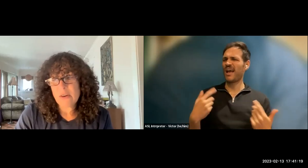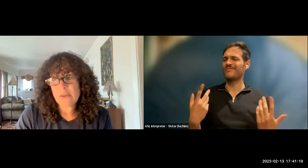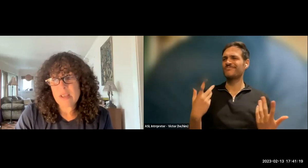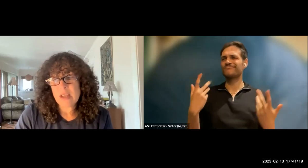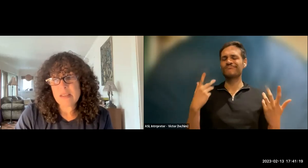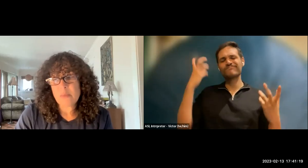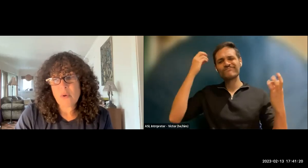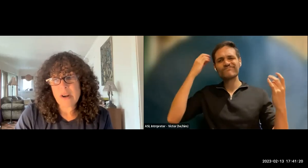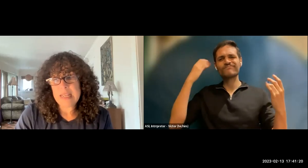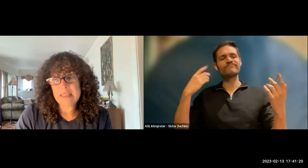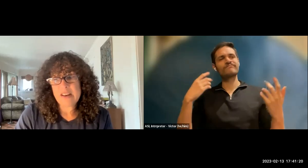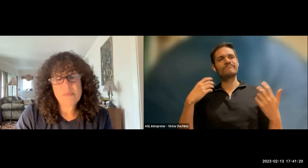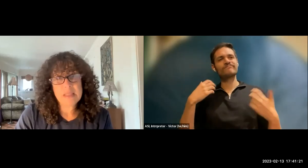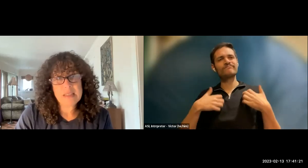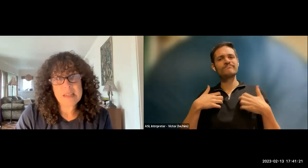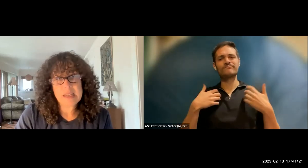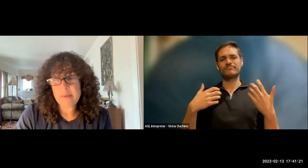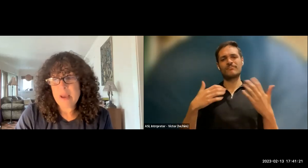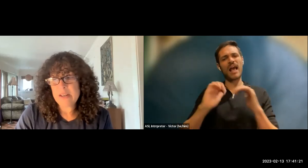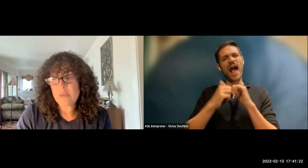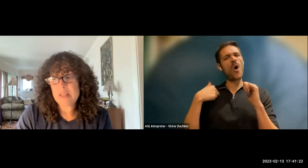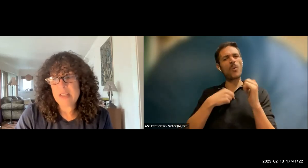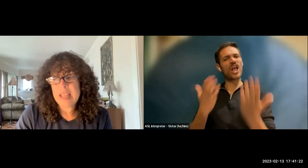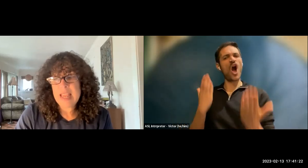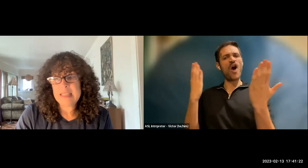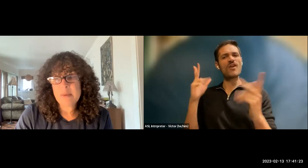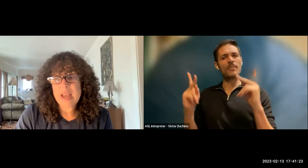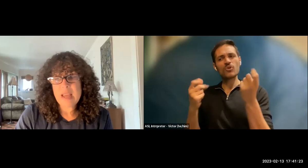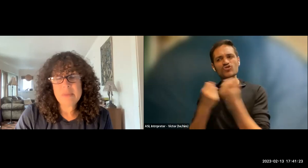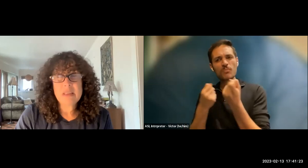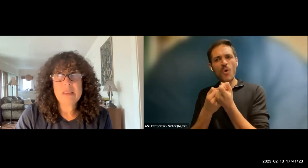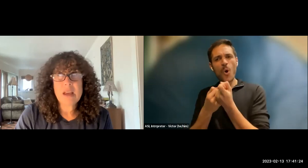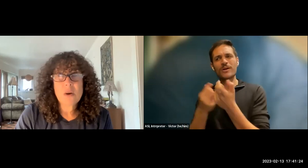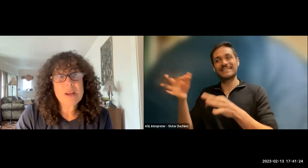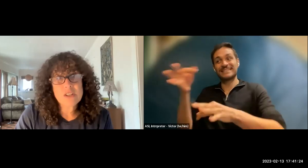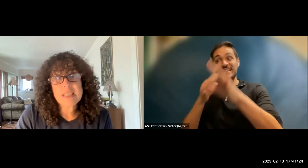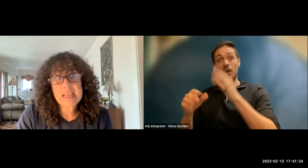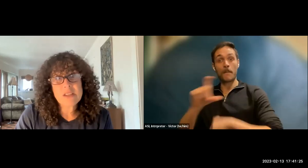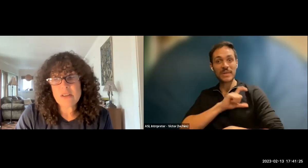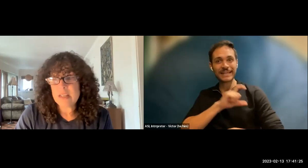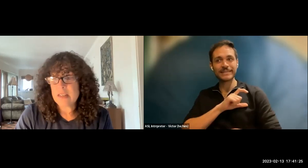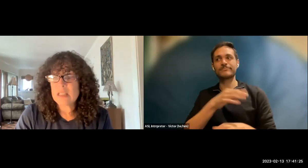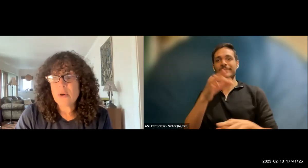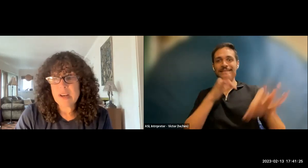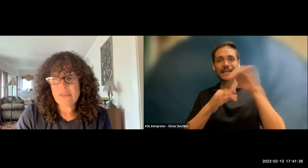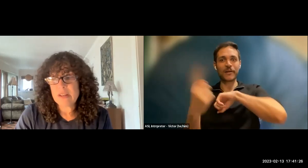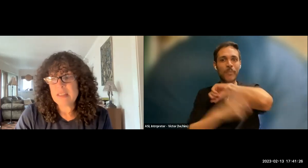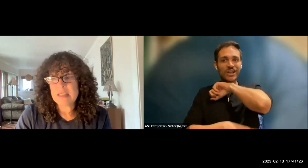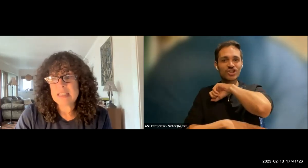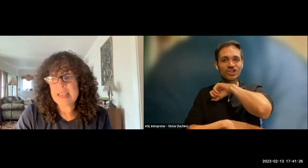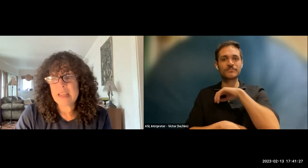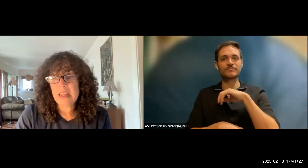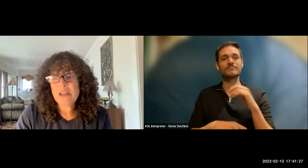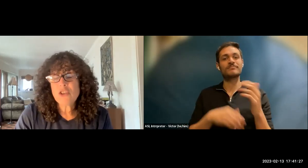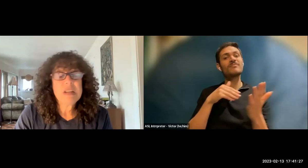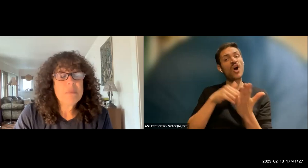we offer folks support instead of policing and punishment. And sometimes that question is answered in a slogan, for